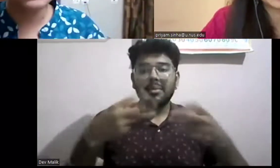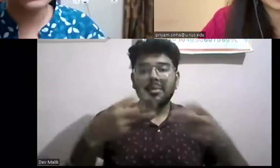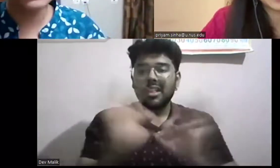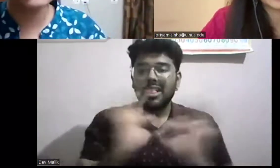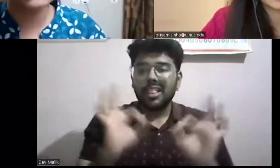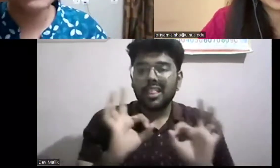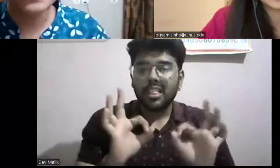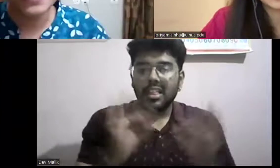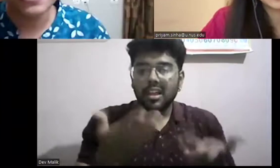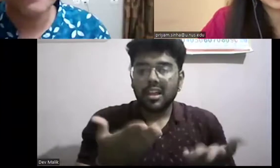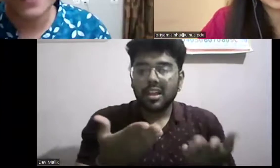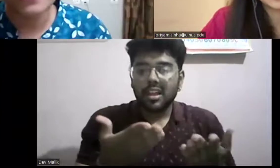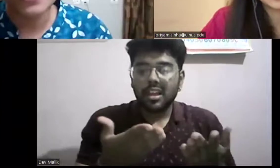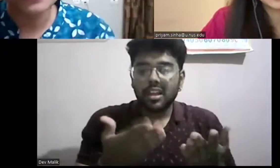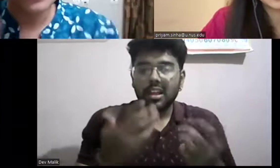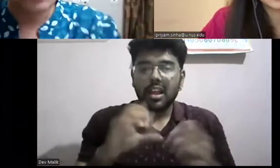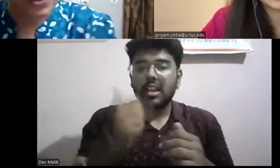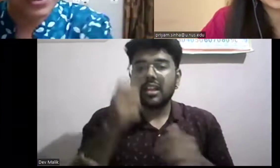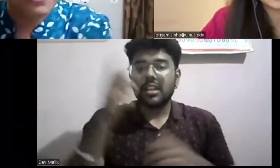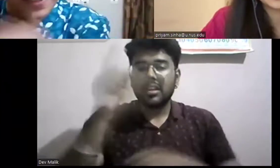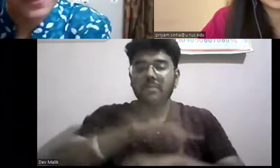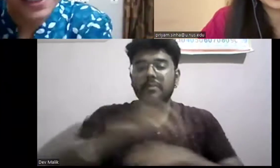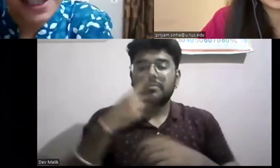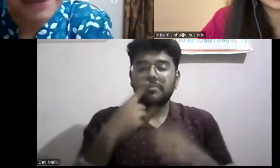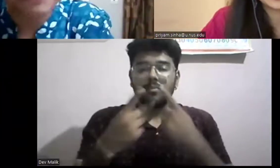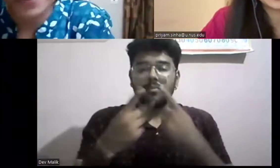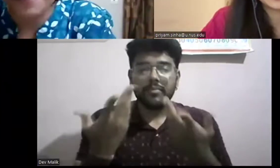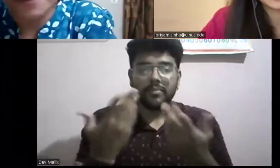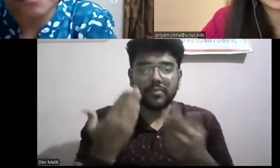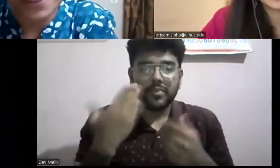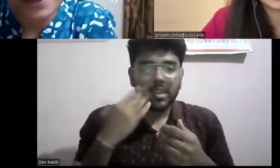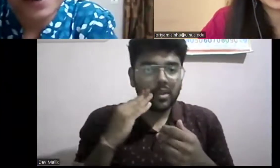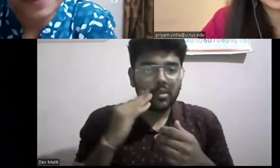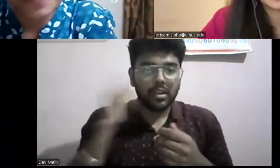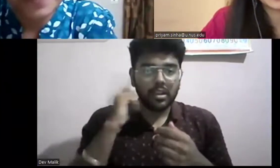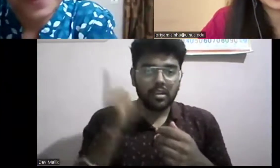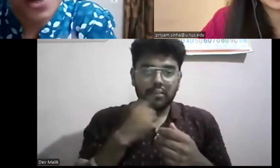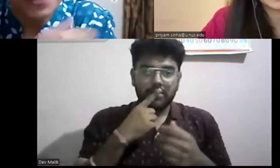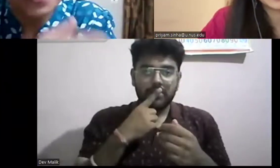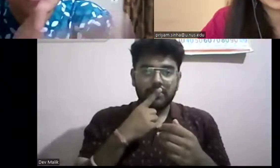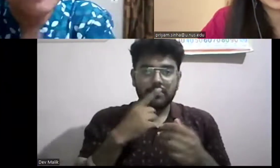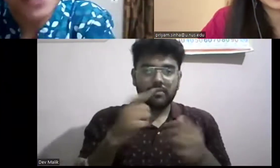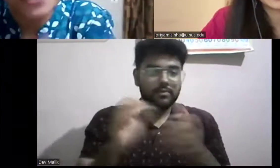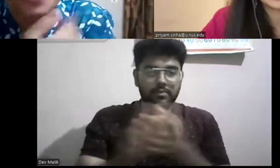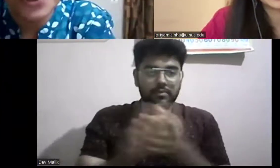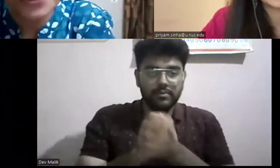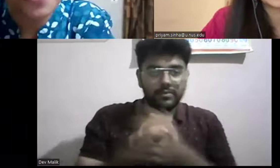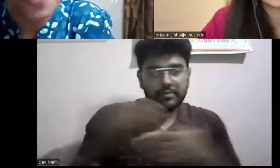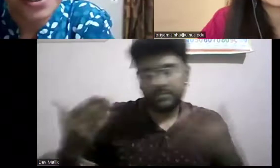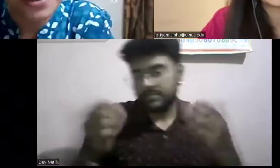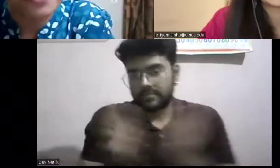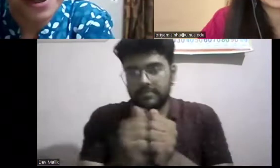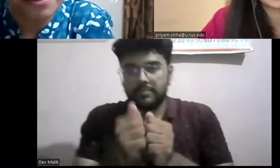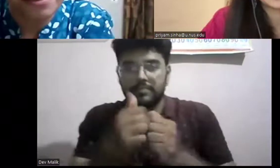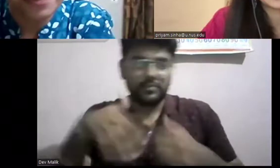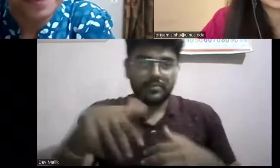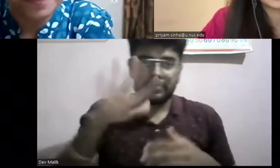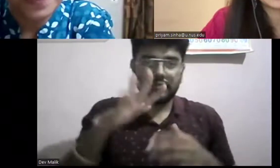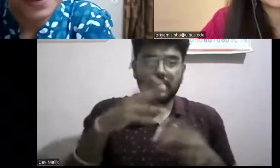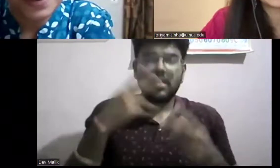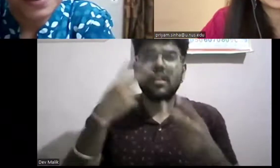the other day also I was telling a friend that what if I get a deaf friend with me? How is that friend going to watch the